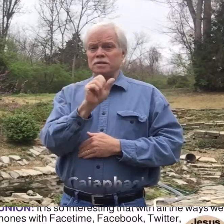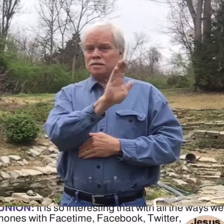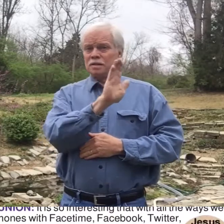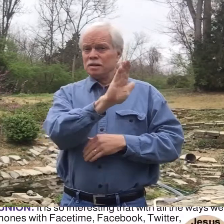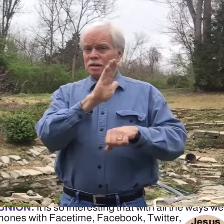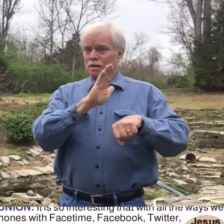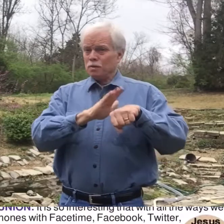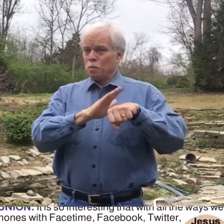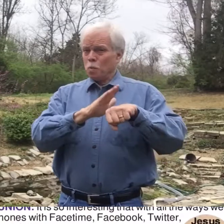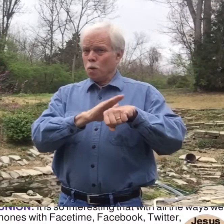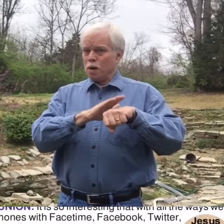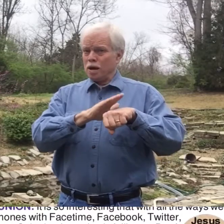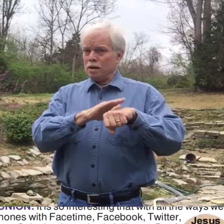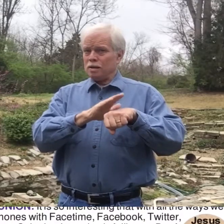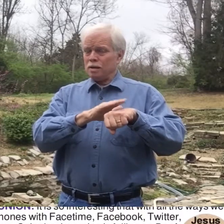Cephas' warning